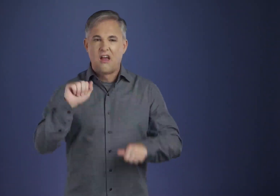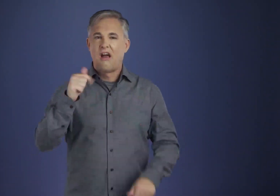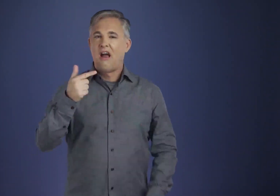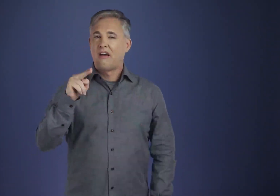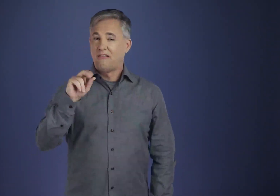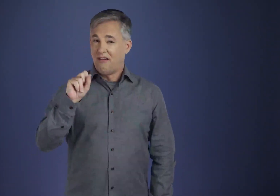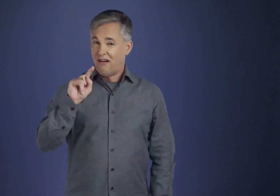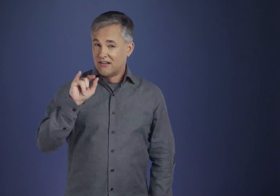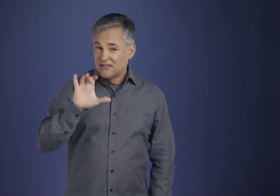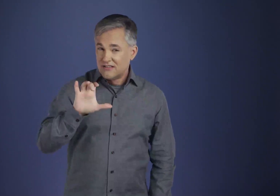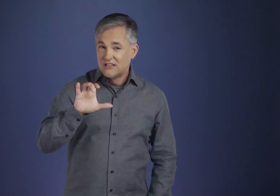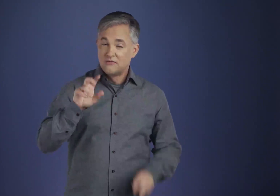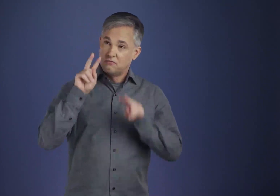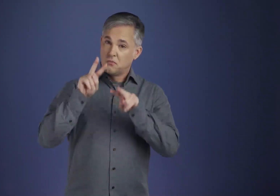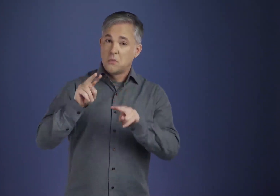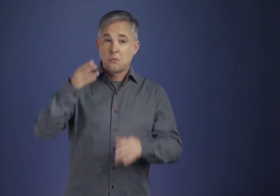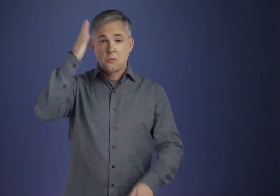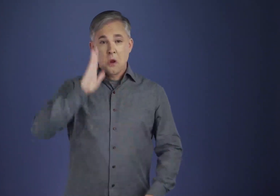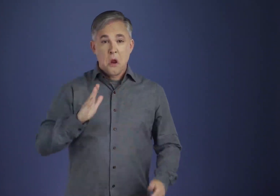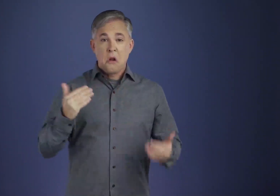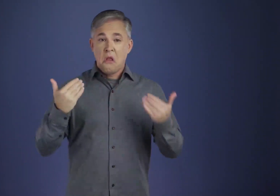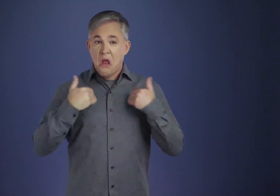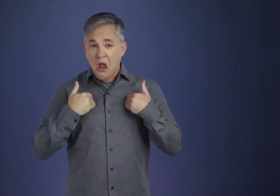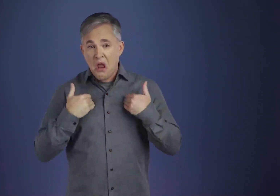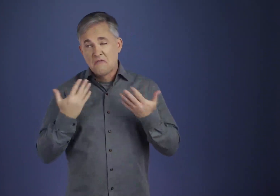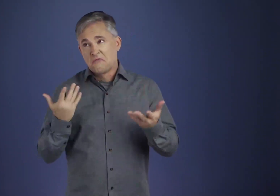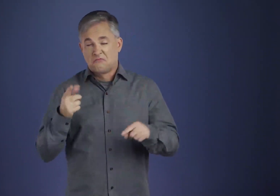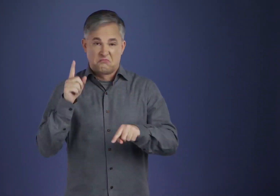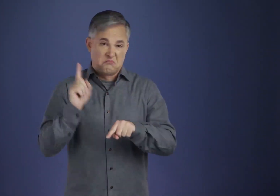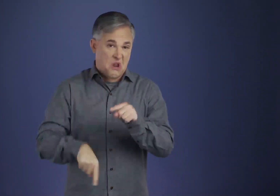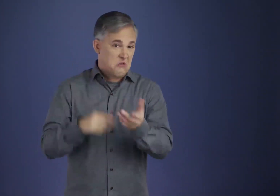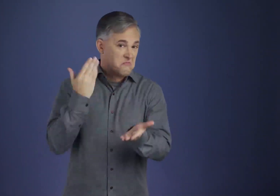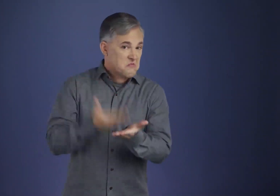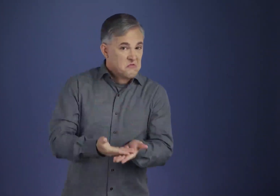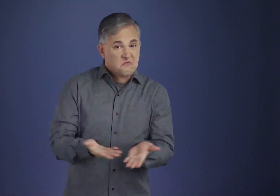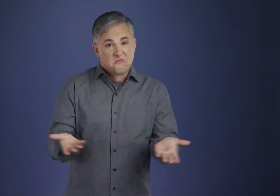Obviously, the dilemma of the wanderer from faith is that of profound confusion.